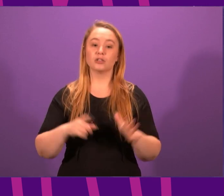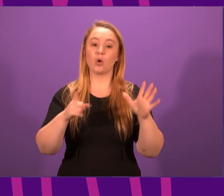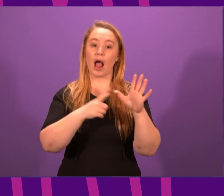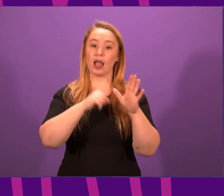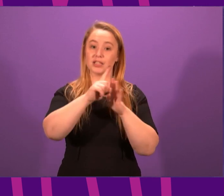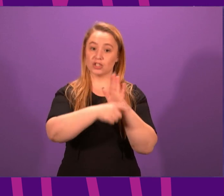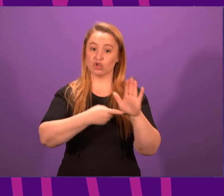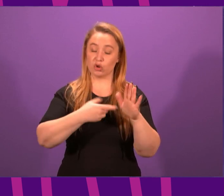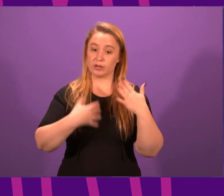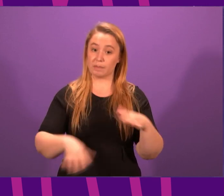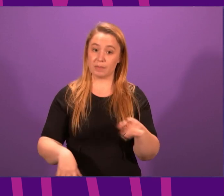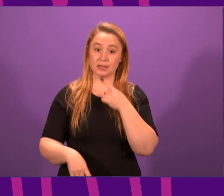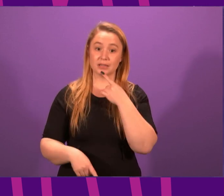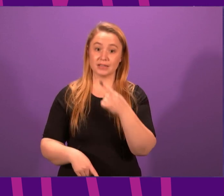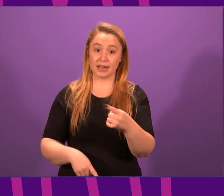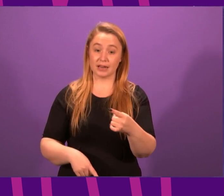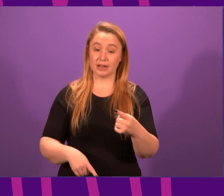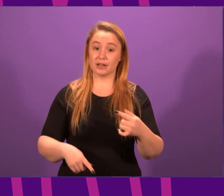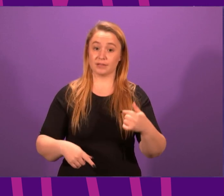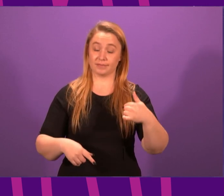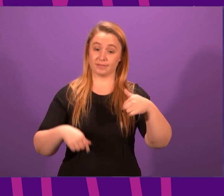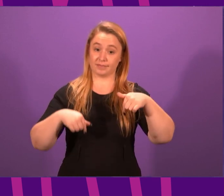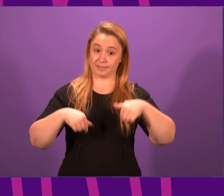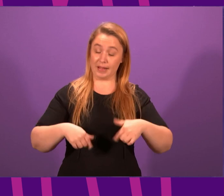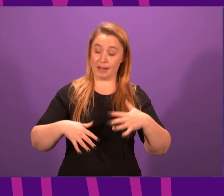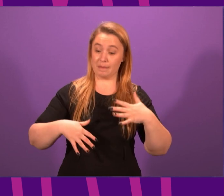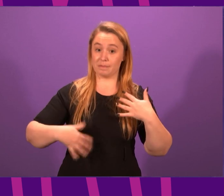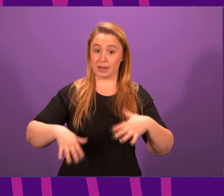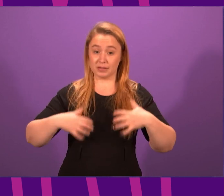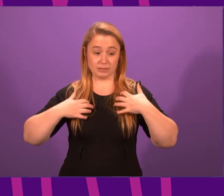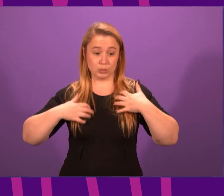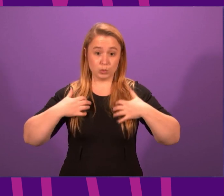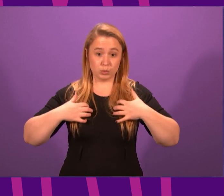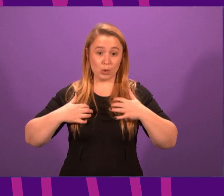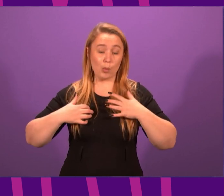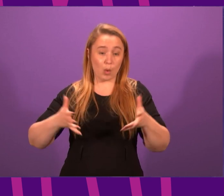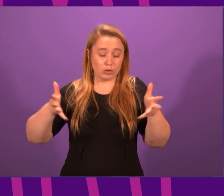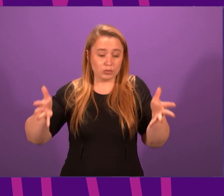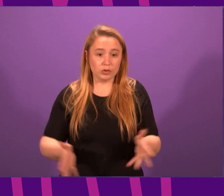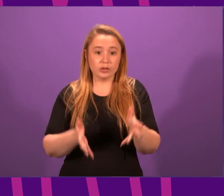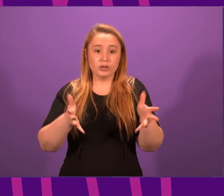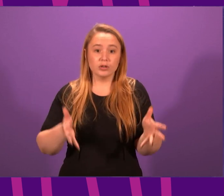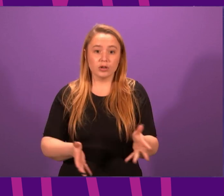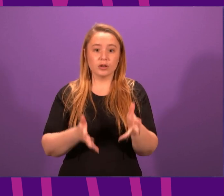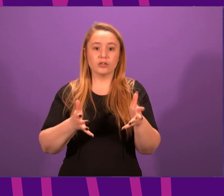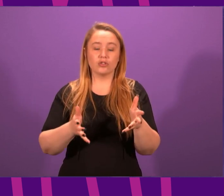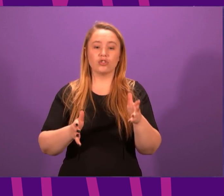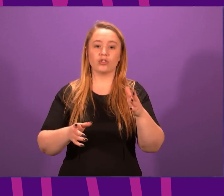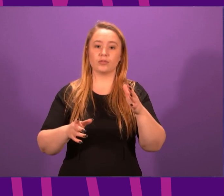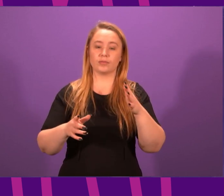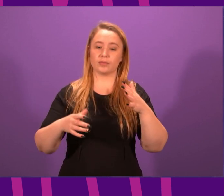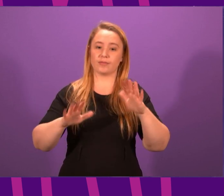said, it's something that we've been keen to push on since pretty much this business